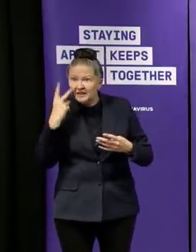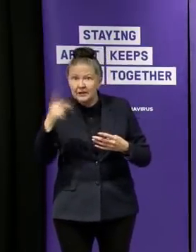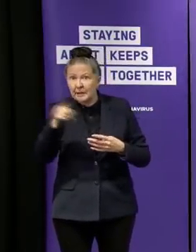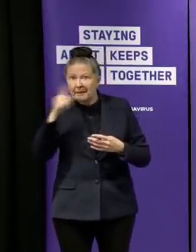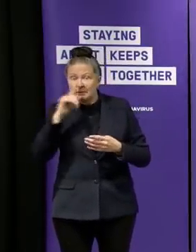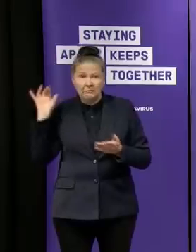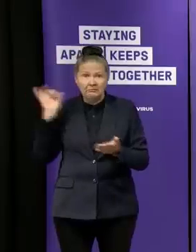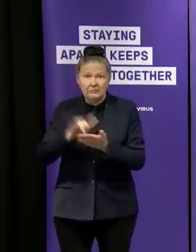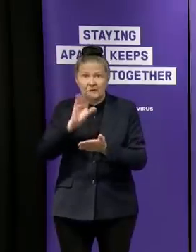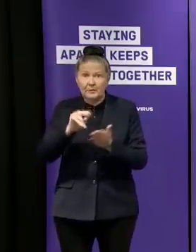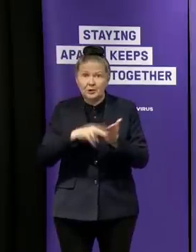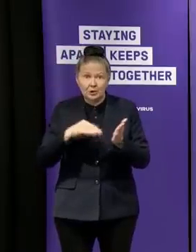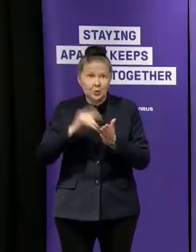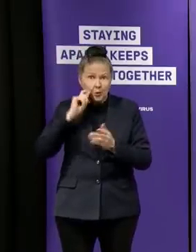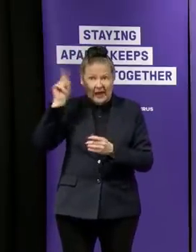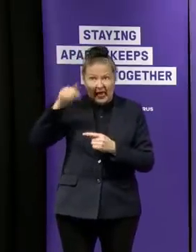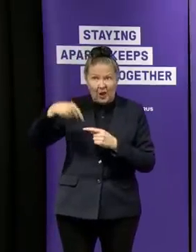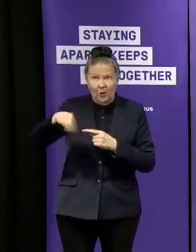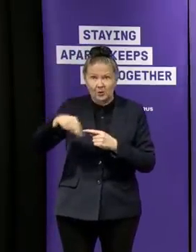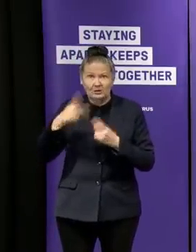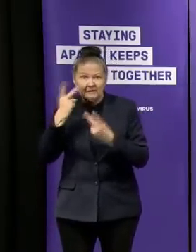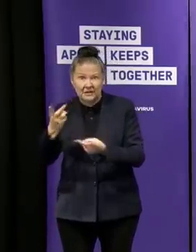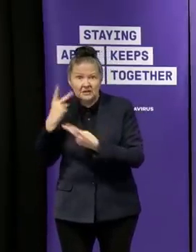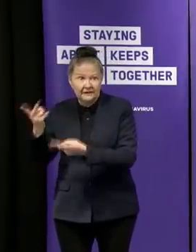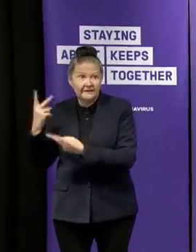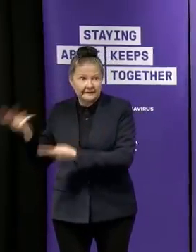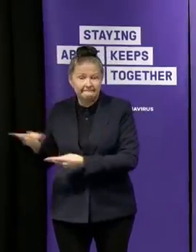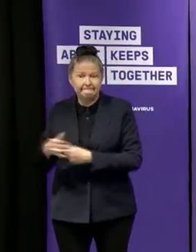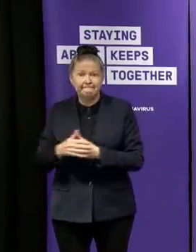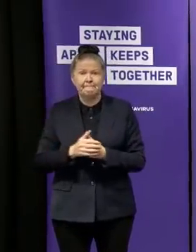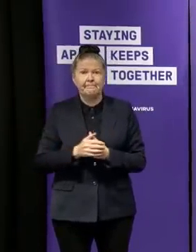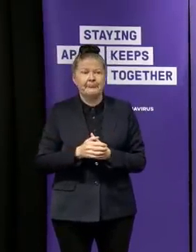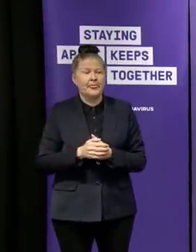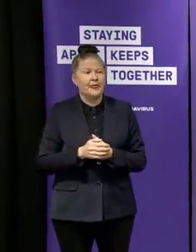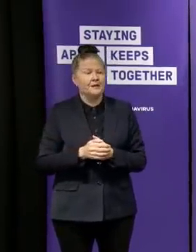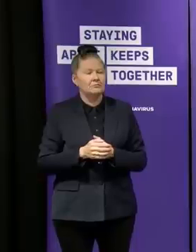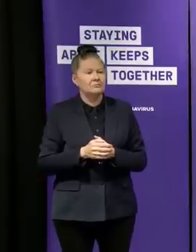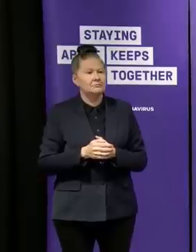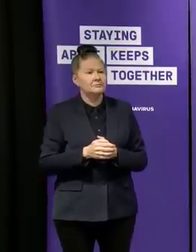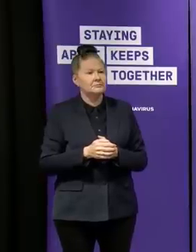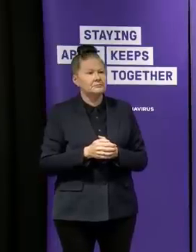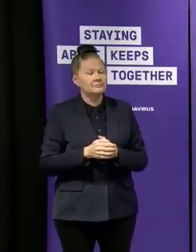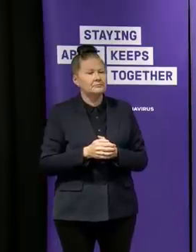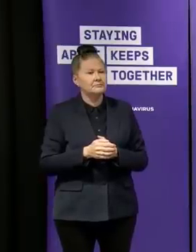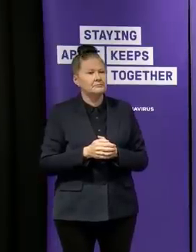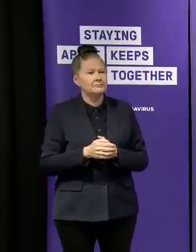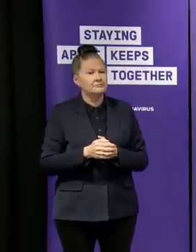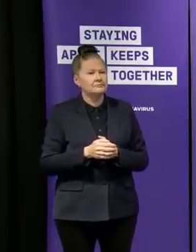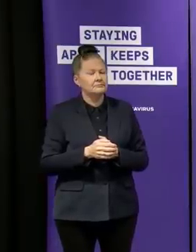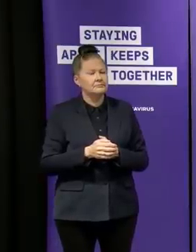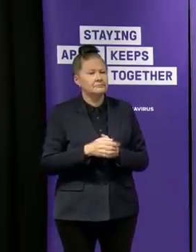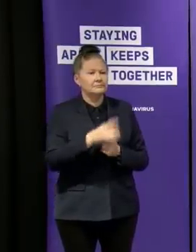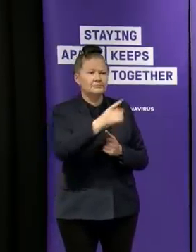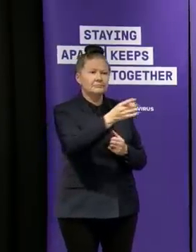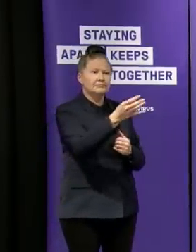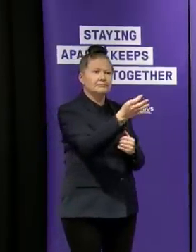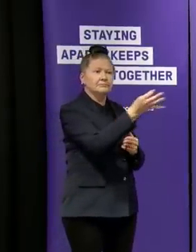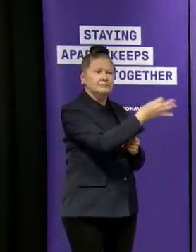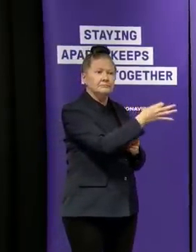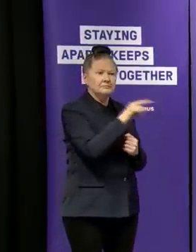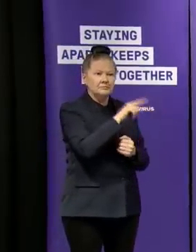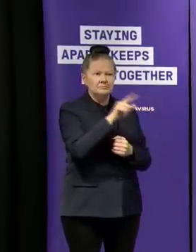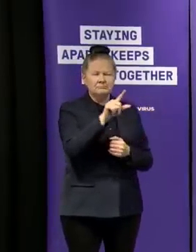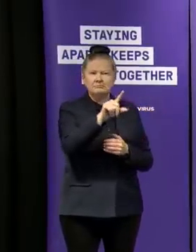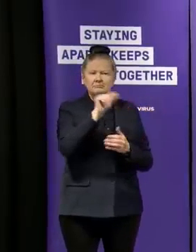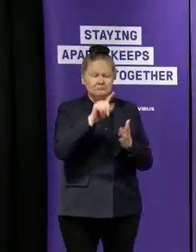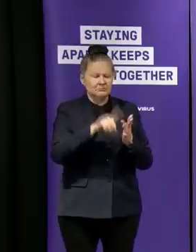That'll be happening now. I asked about this yesterday, Premier, but Your decision to appoint Jeremy Moore,